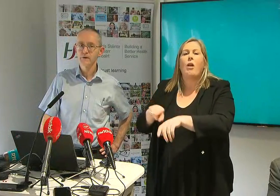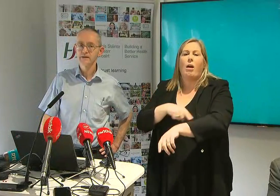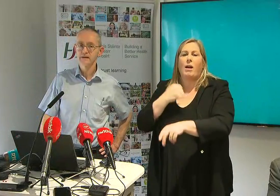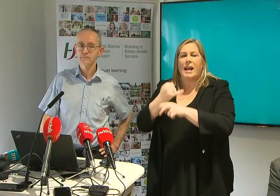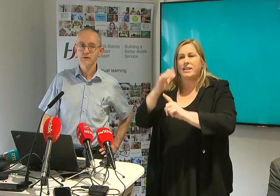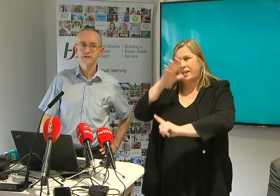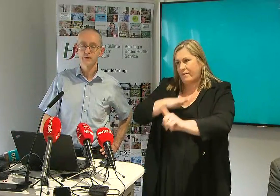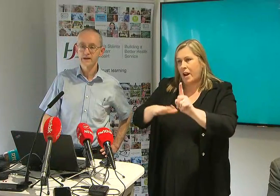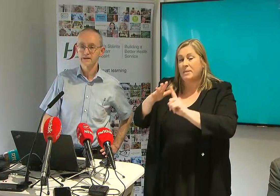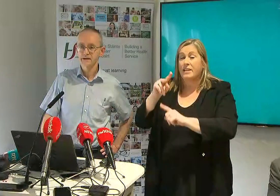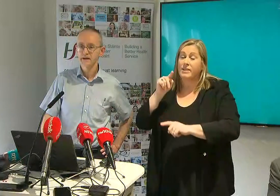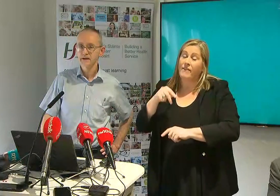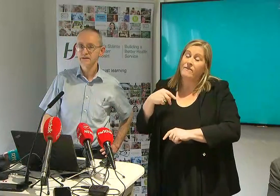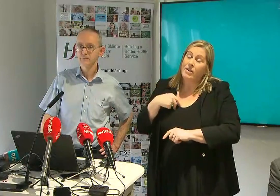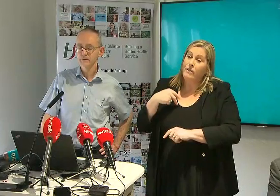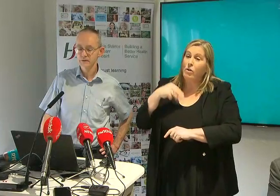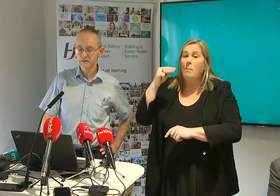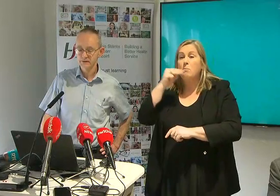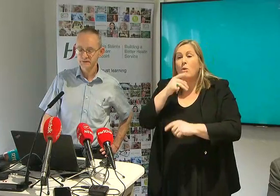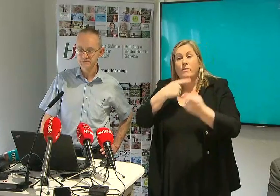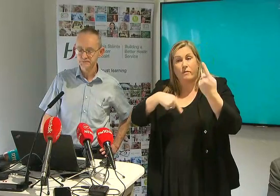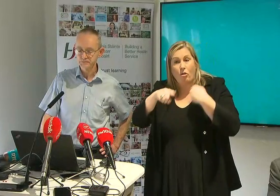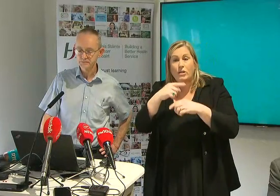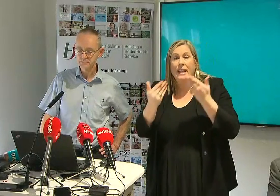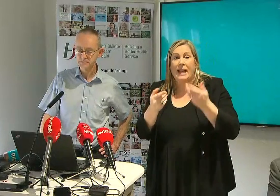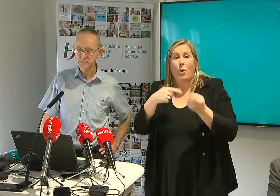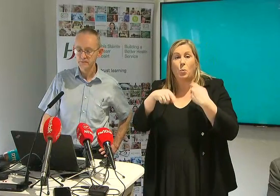that's quite important practically in terms of how we deal with it.